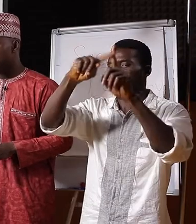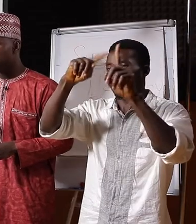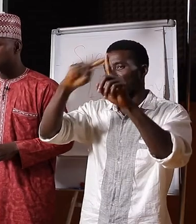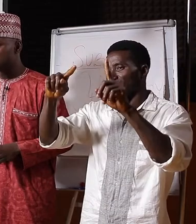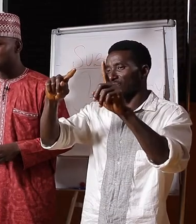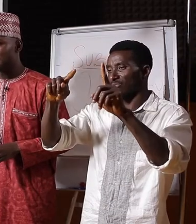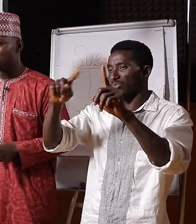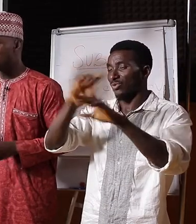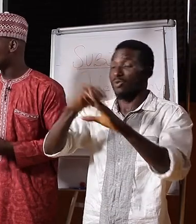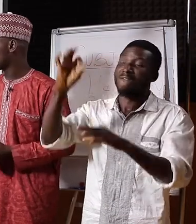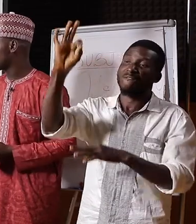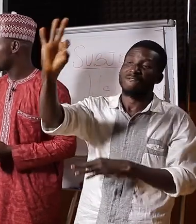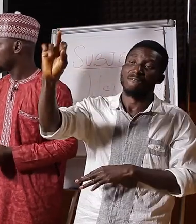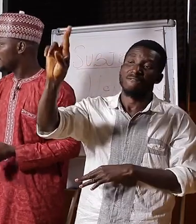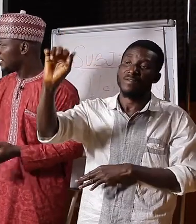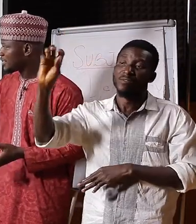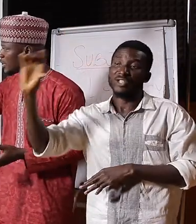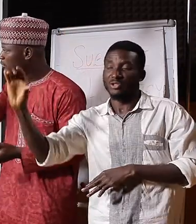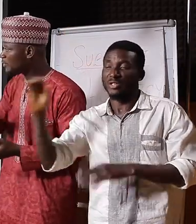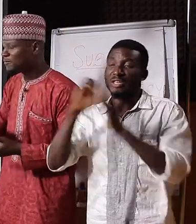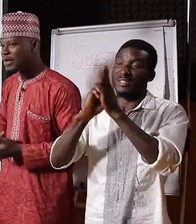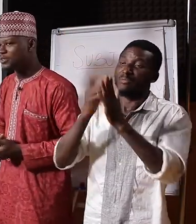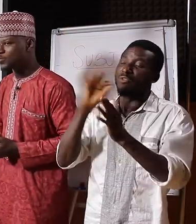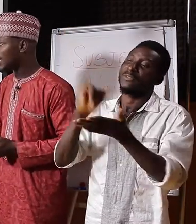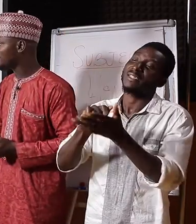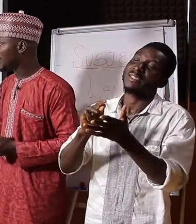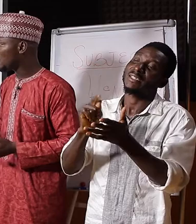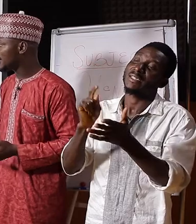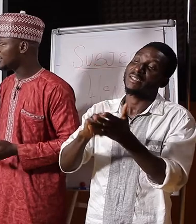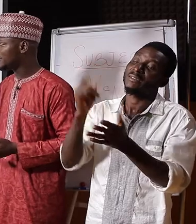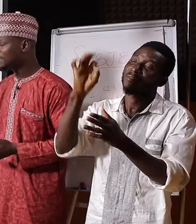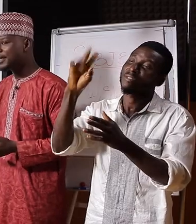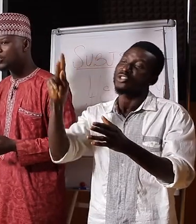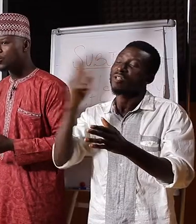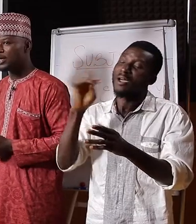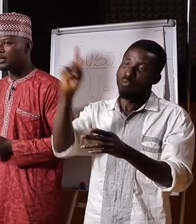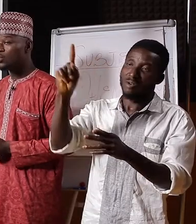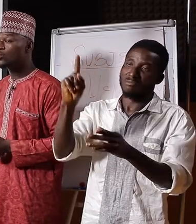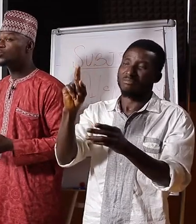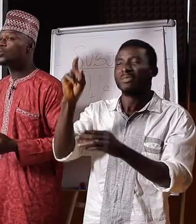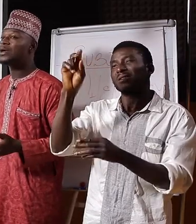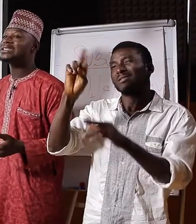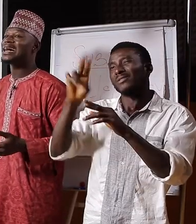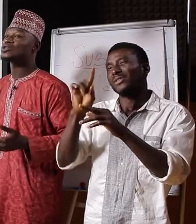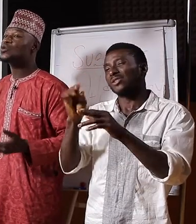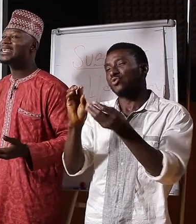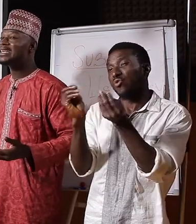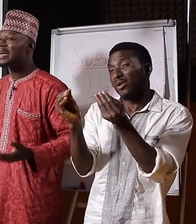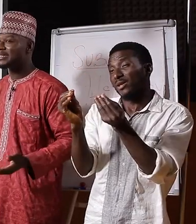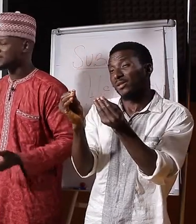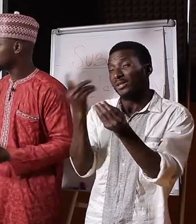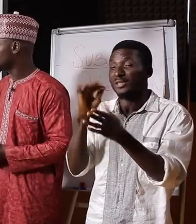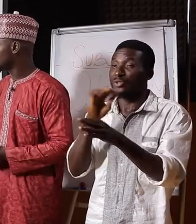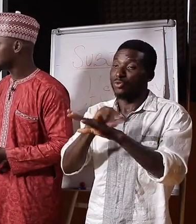temperature, fractions are given off. Examples of the fractions we have are: 1, refinery oil, which we know it as